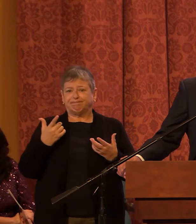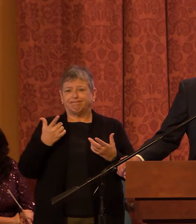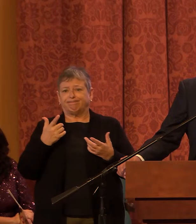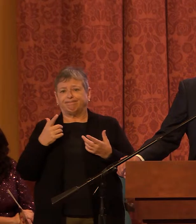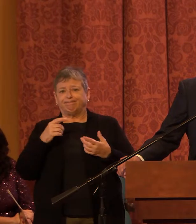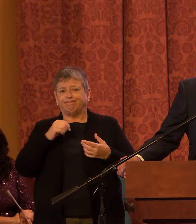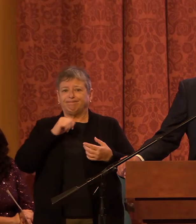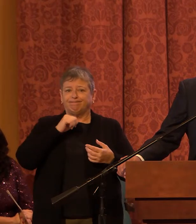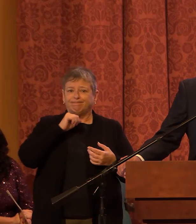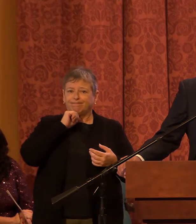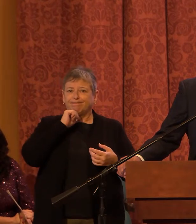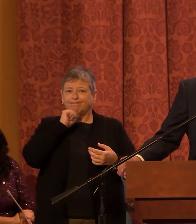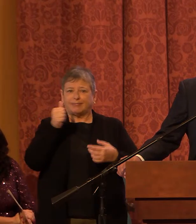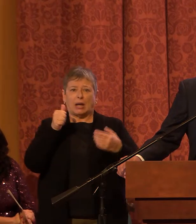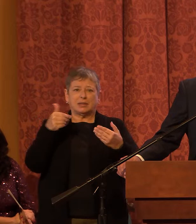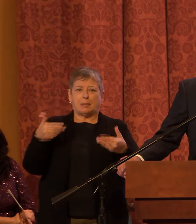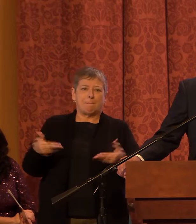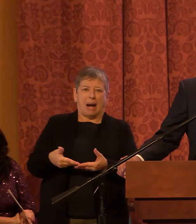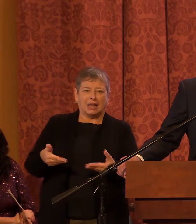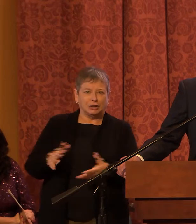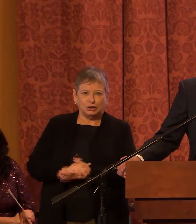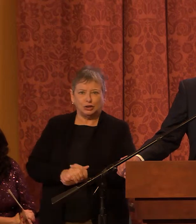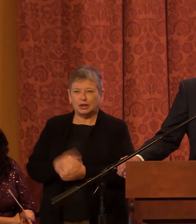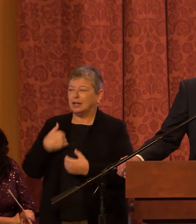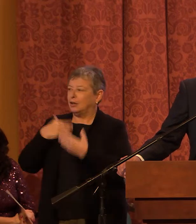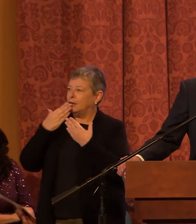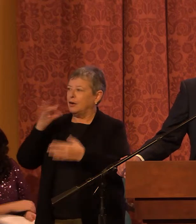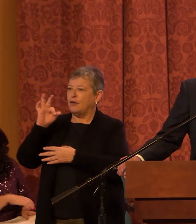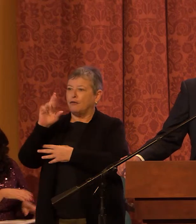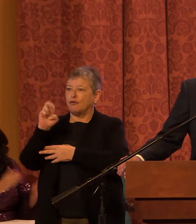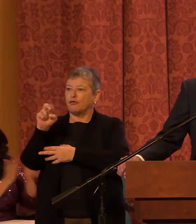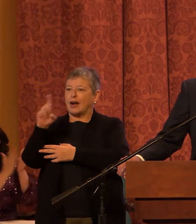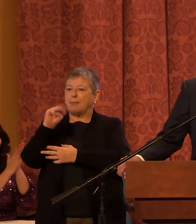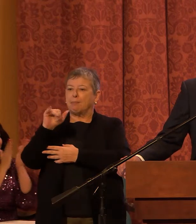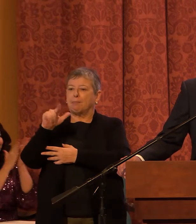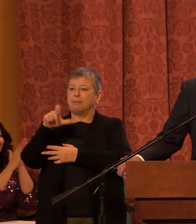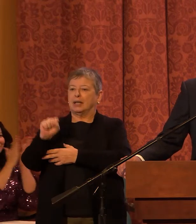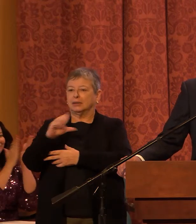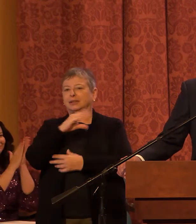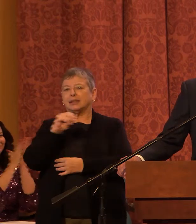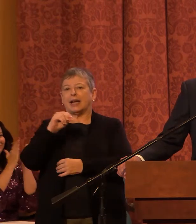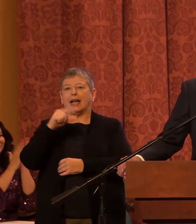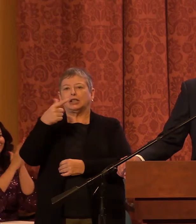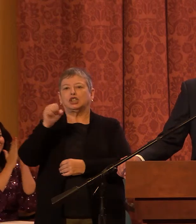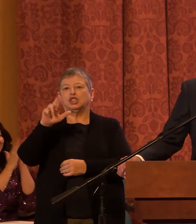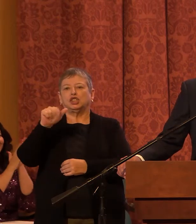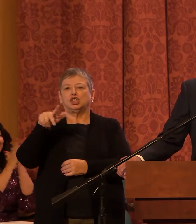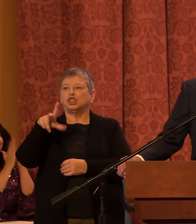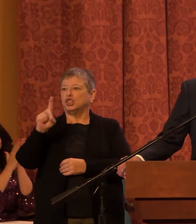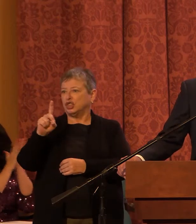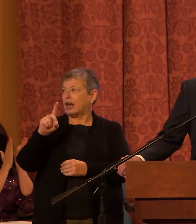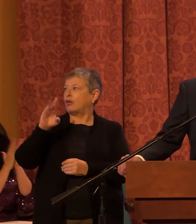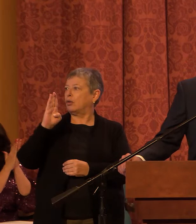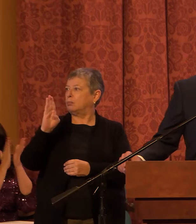match. And so I want to thank Senator Fred Mills and Senator Gerald Boudreaux, who are both here with us. Thank you so